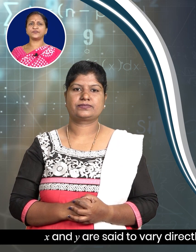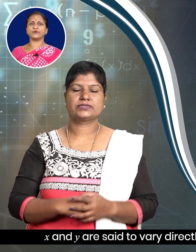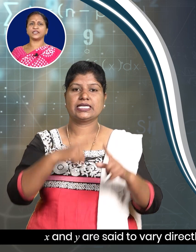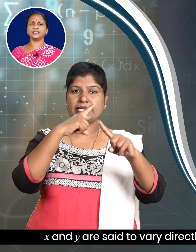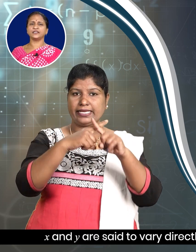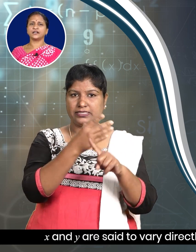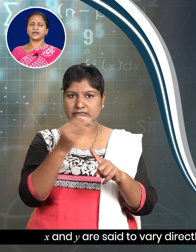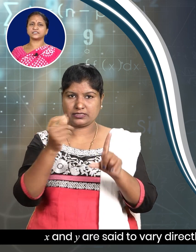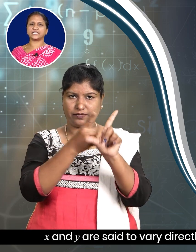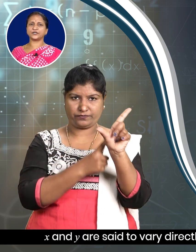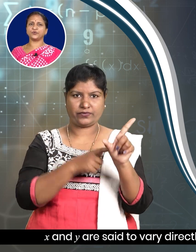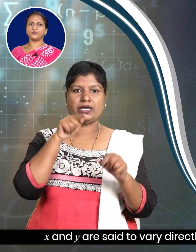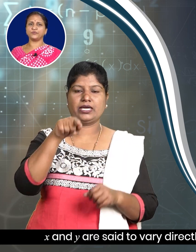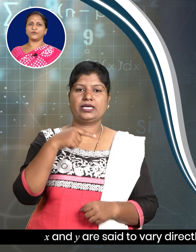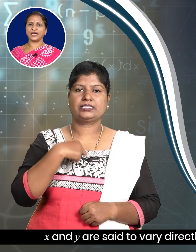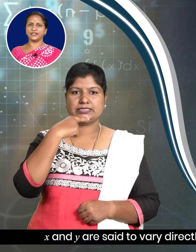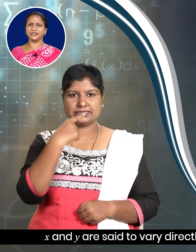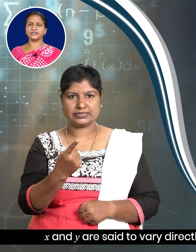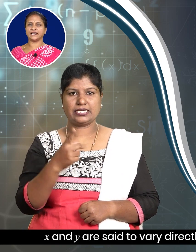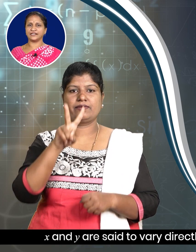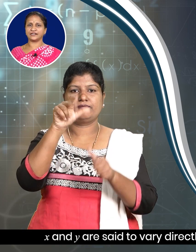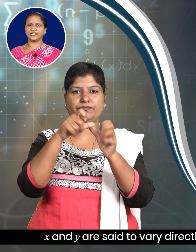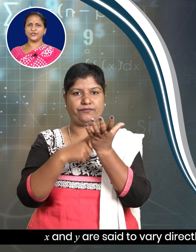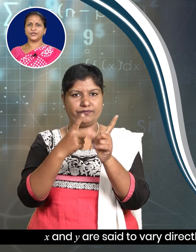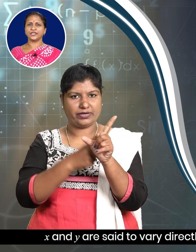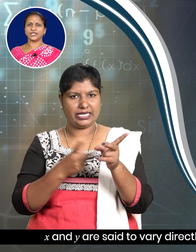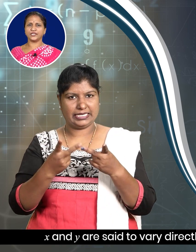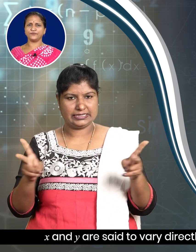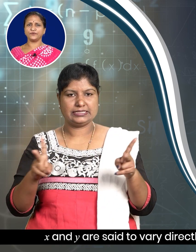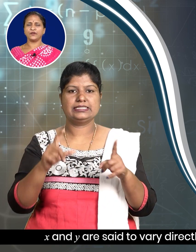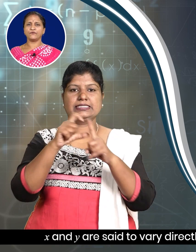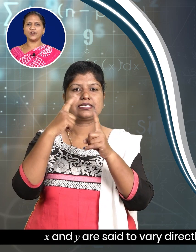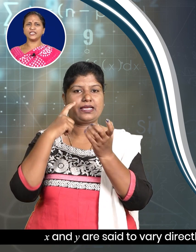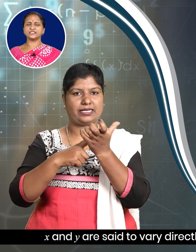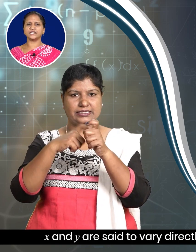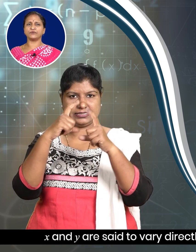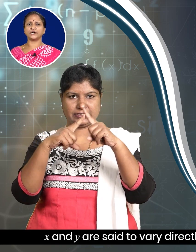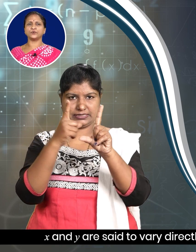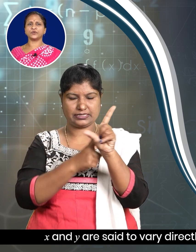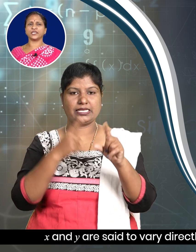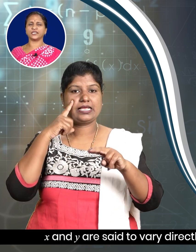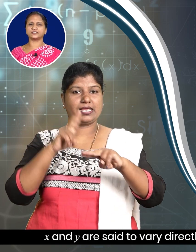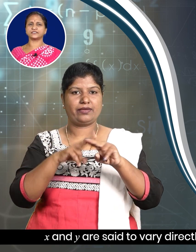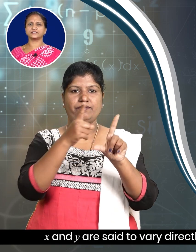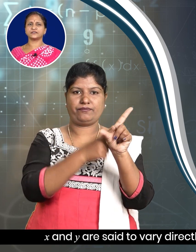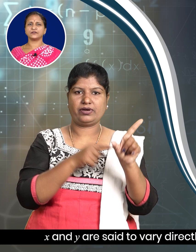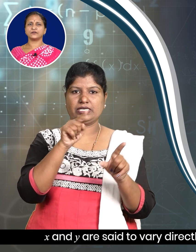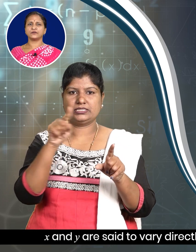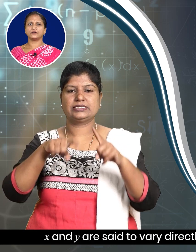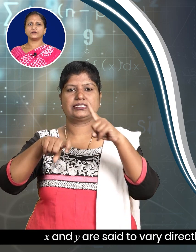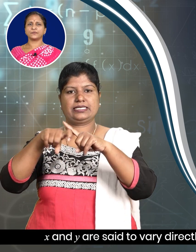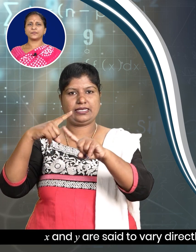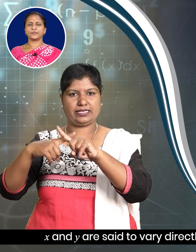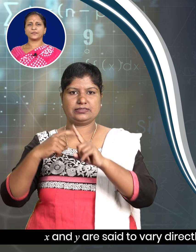X and y are said to vary directly if y is equal to kx,